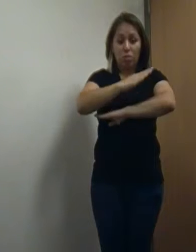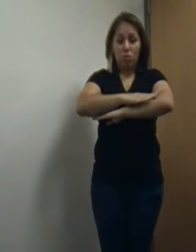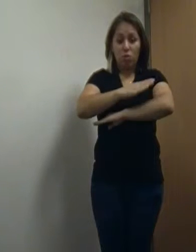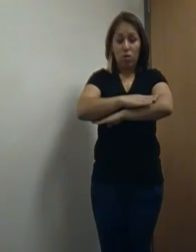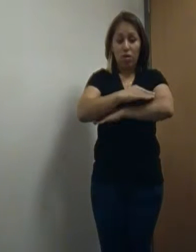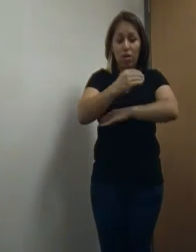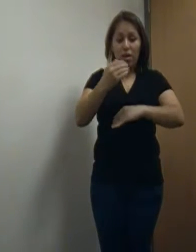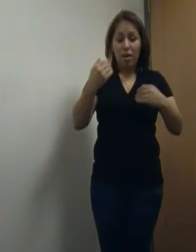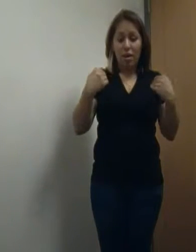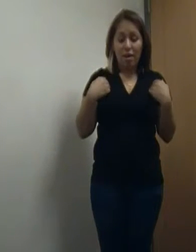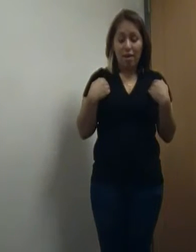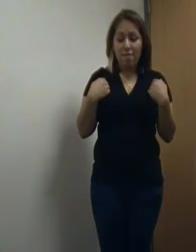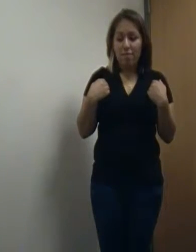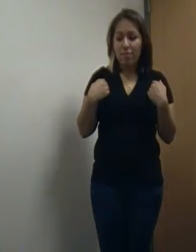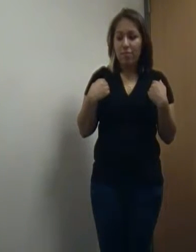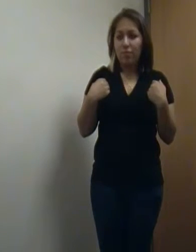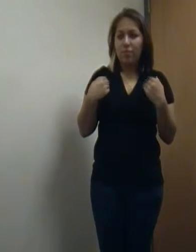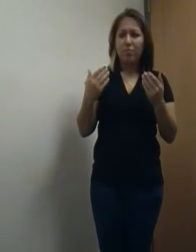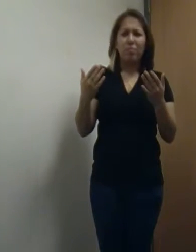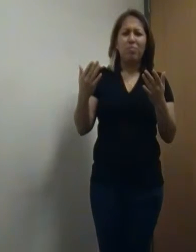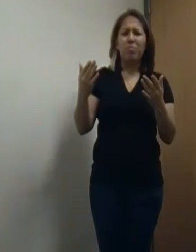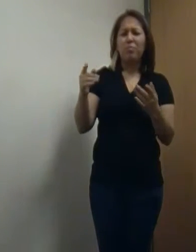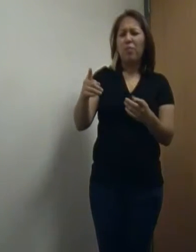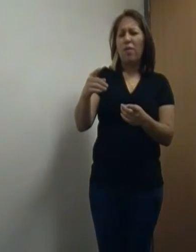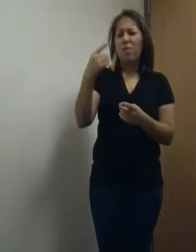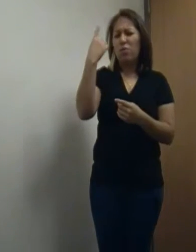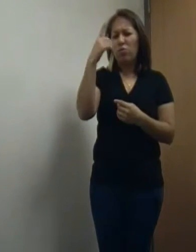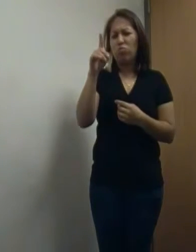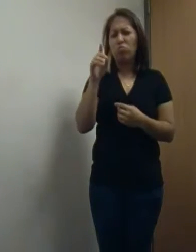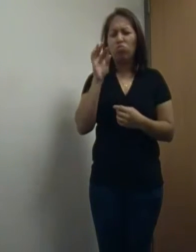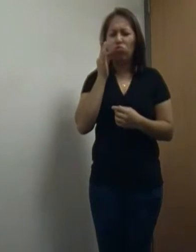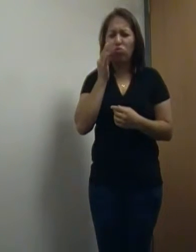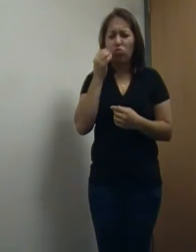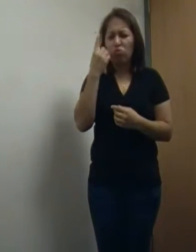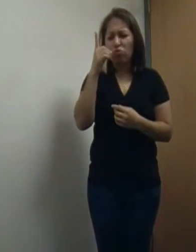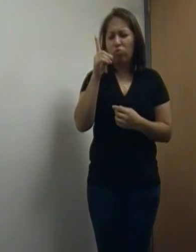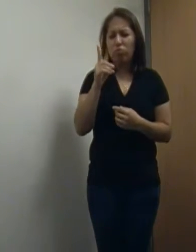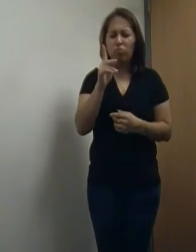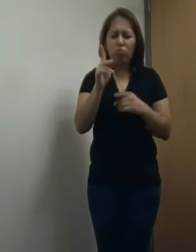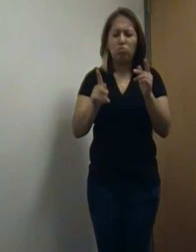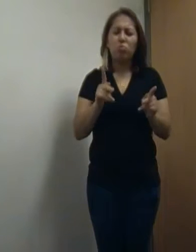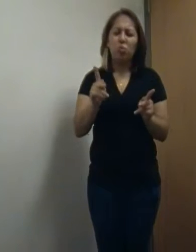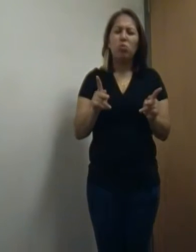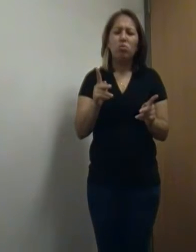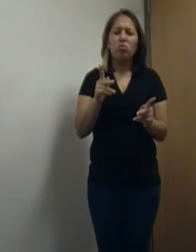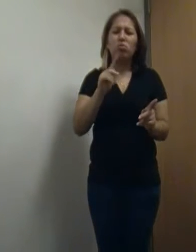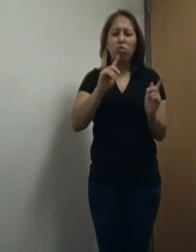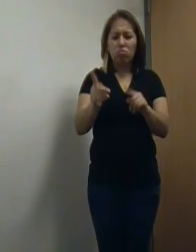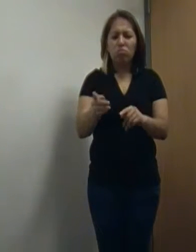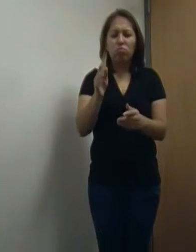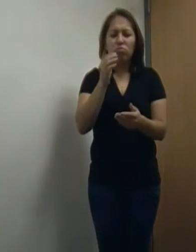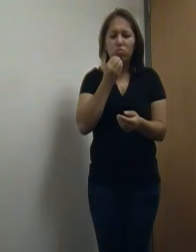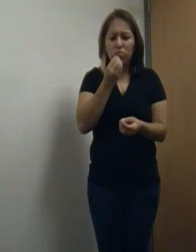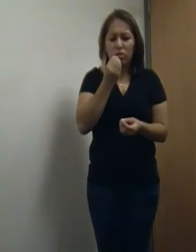Also, there was an old stone sink there. We had no running water. They had to go into the garden and draw water from the well.